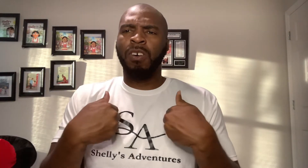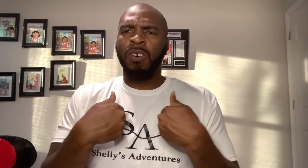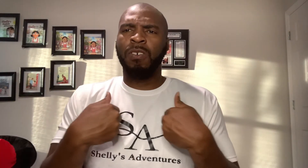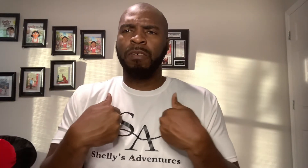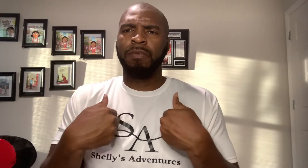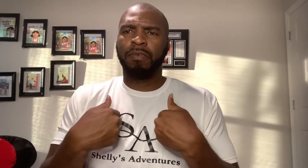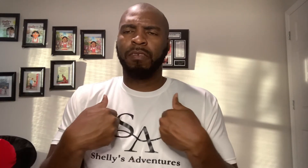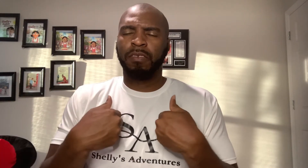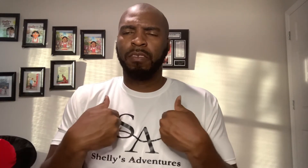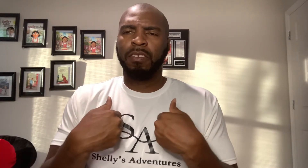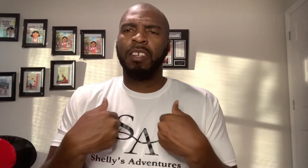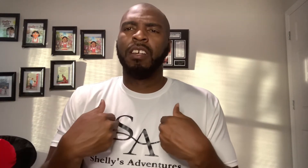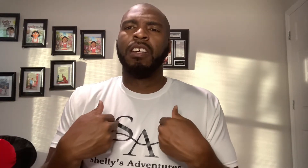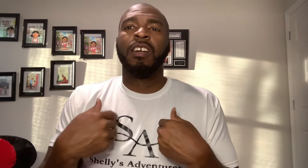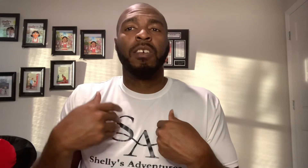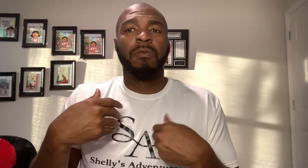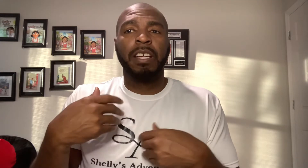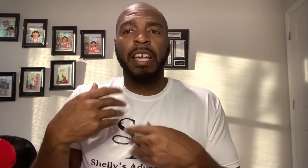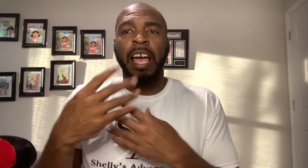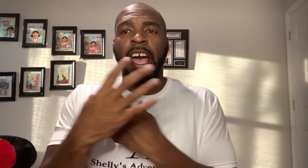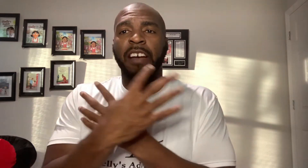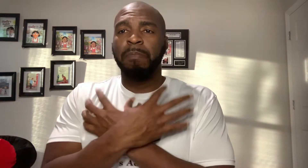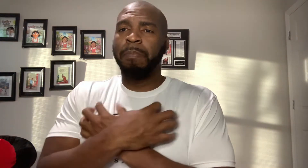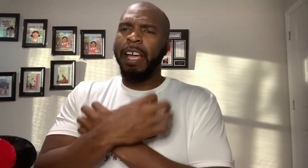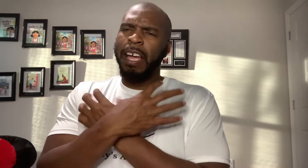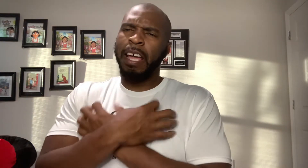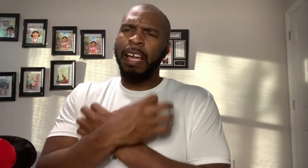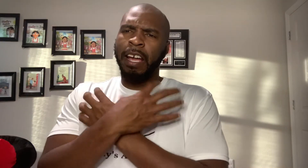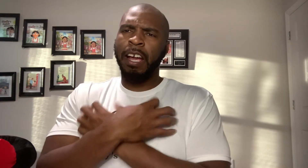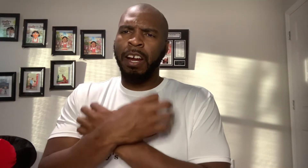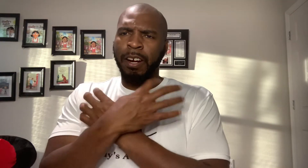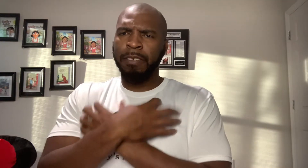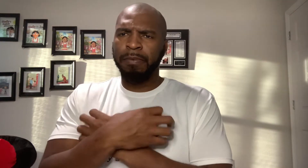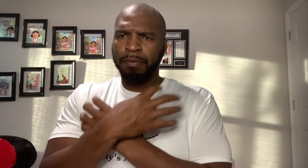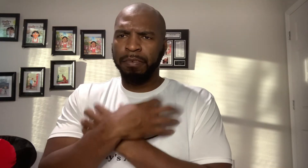animal. We have bear,